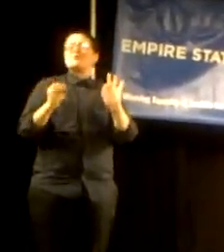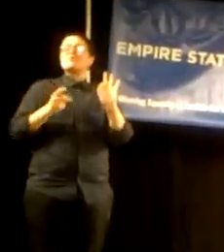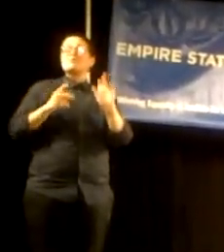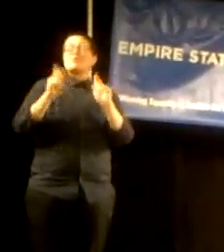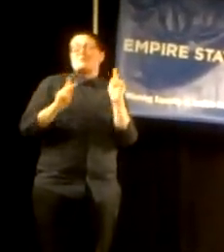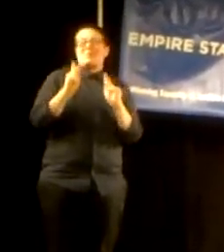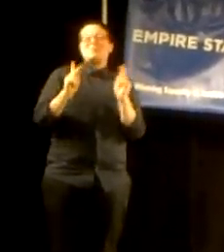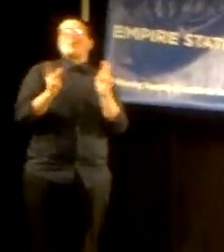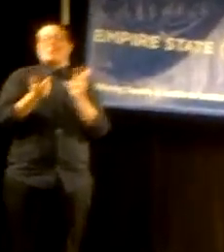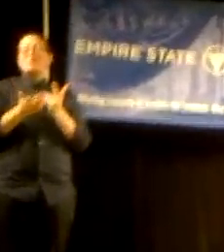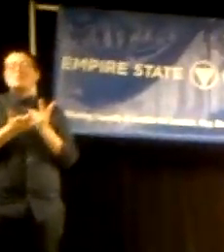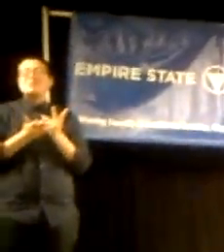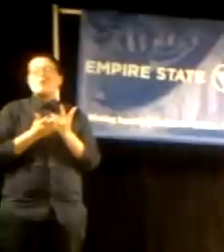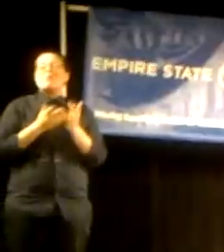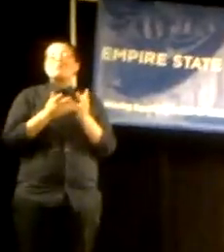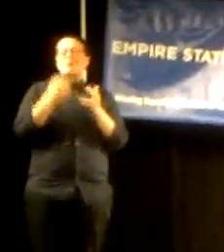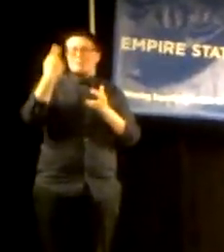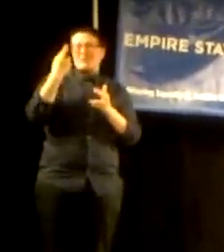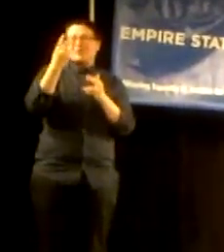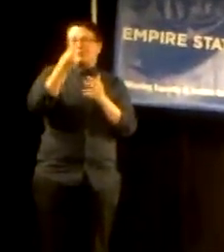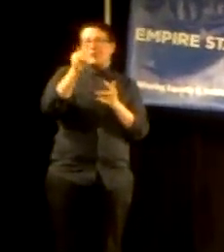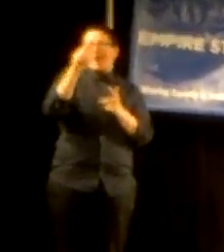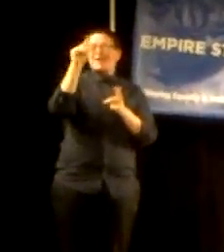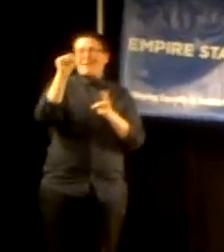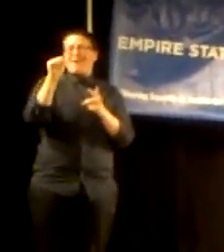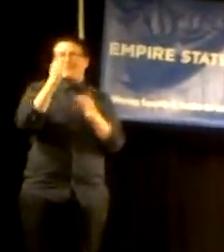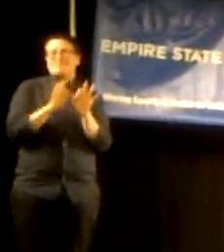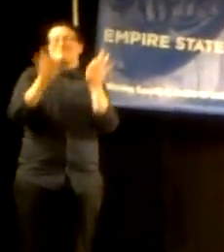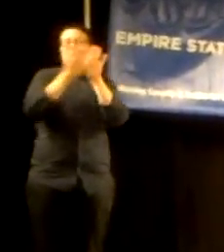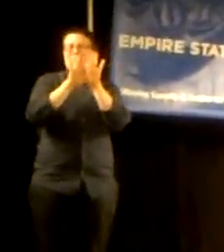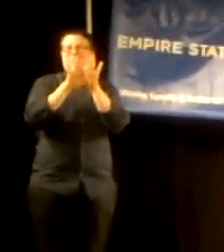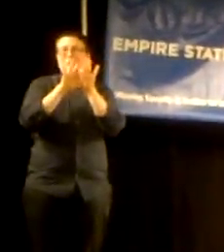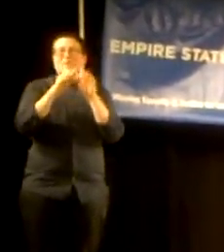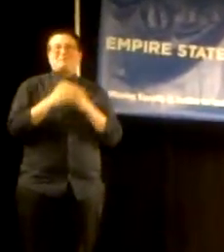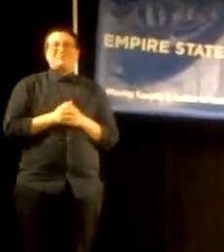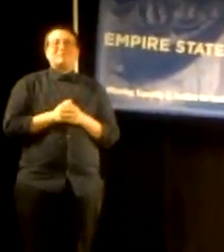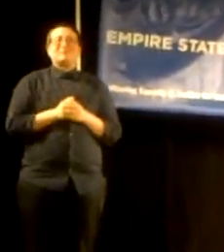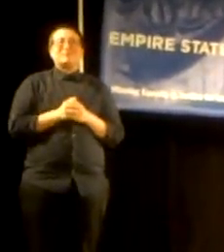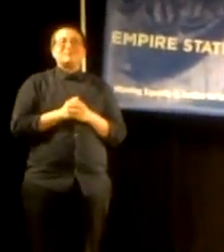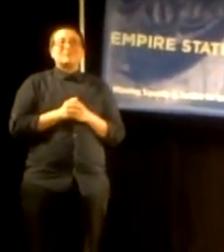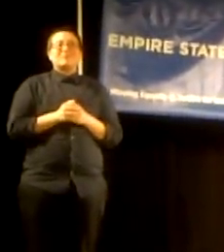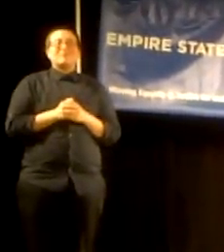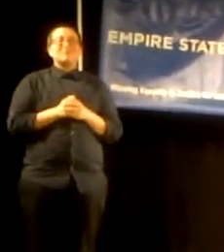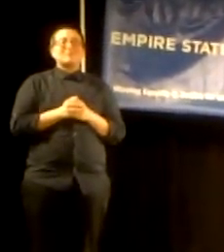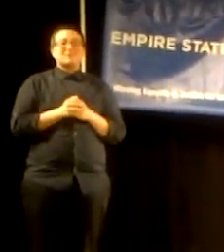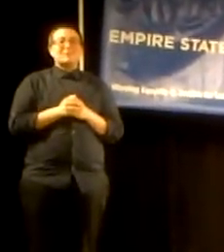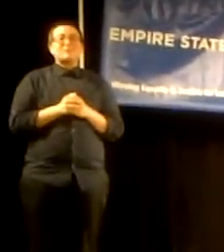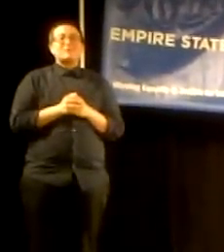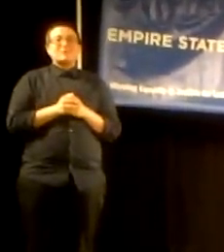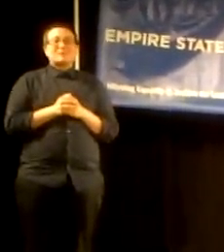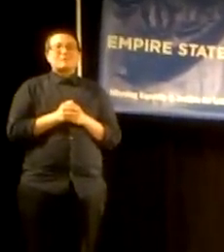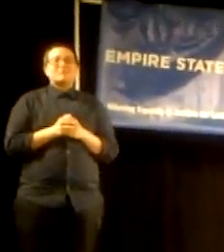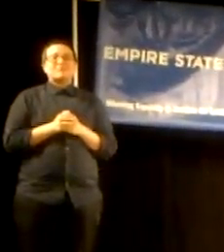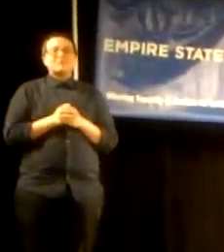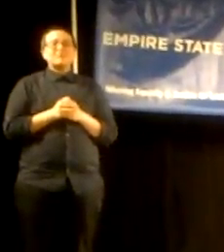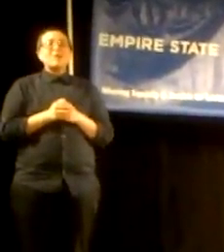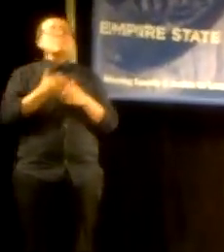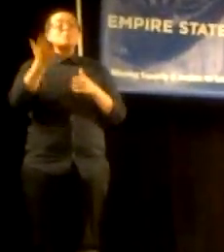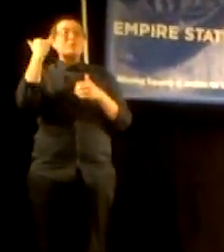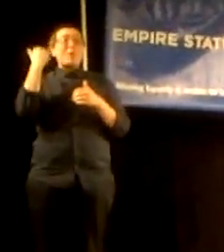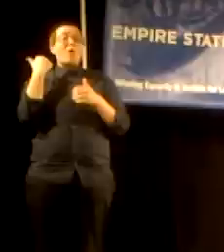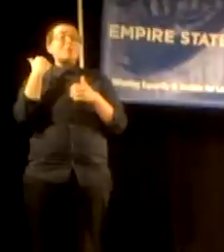voters found that 78% support the passage of a bill like Gender. That's nearly four out of five New